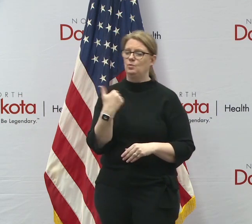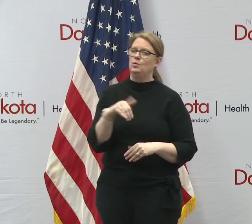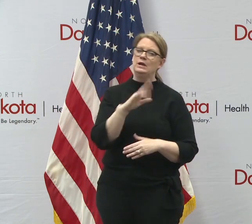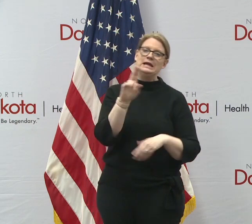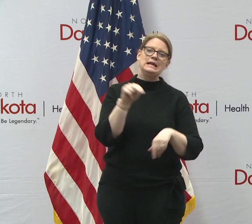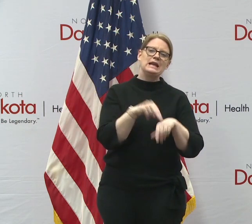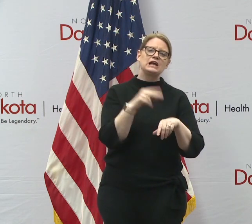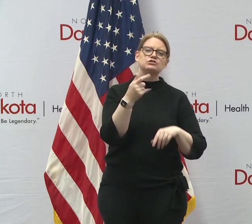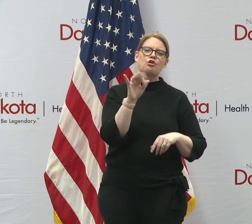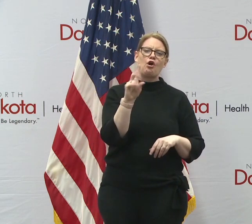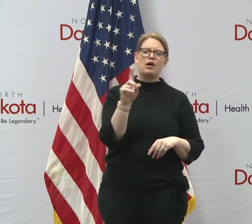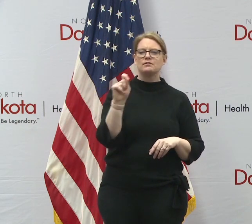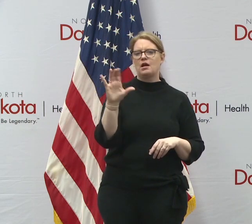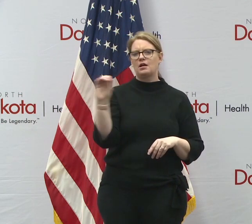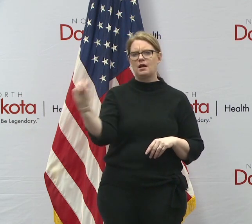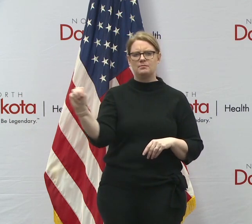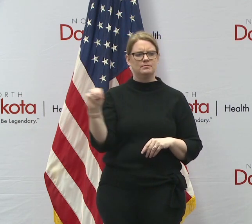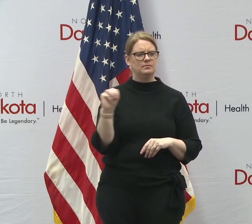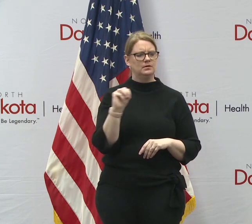nationalguard.com or